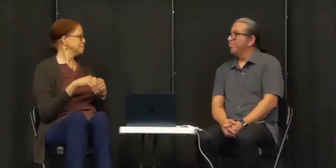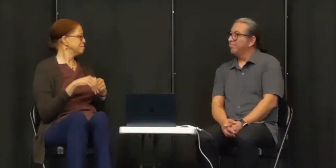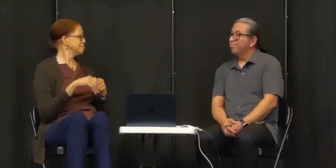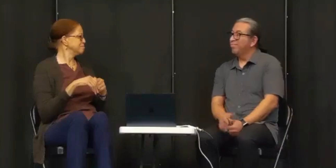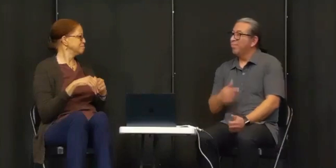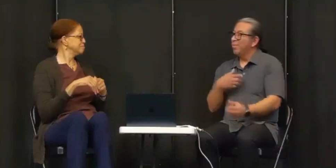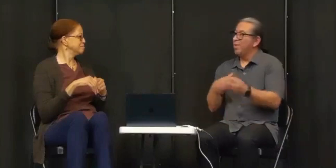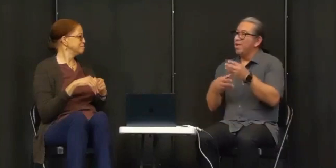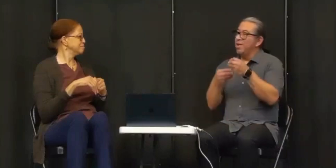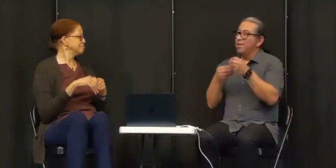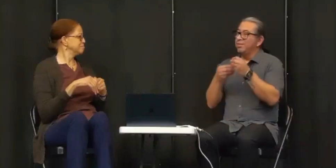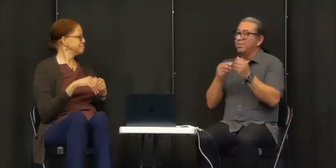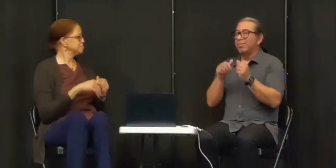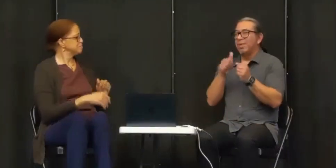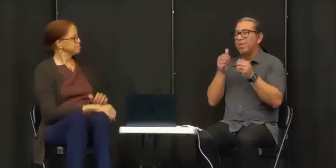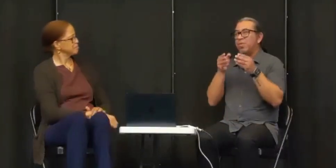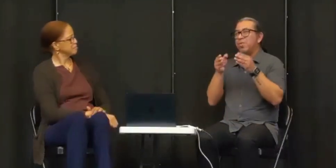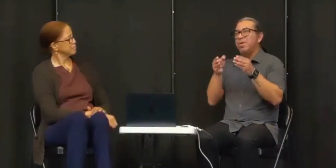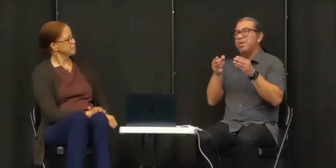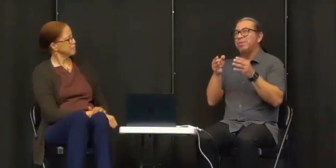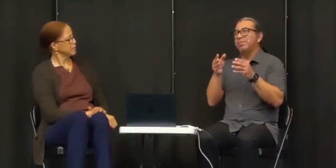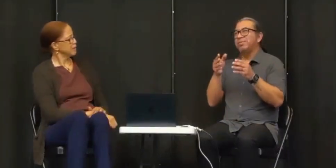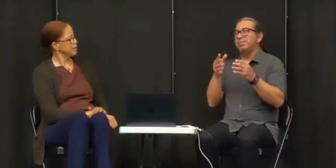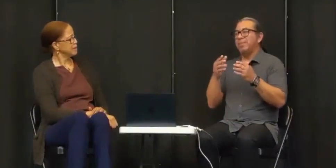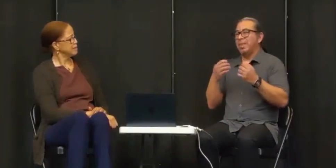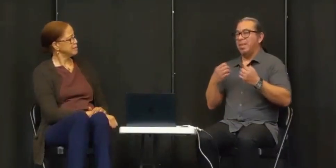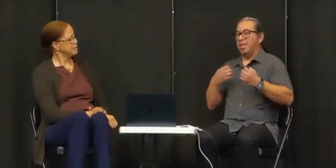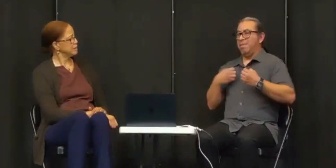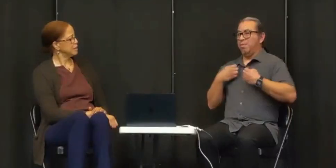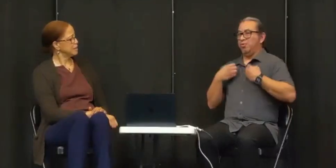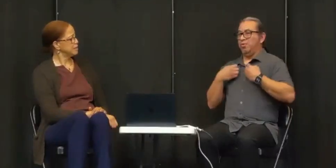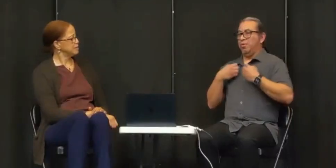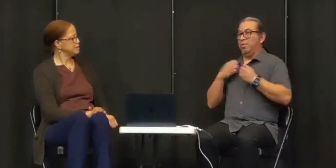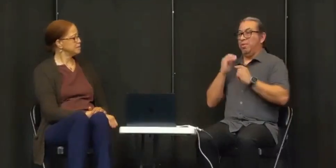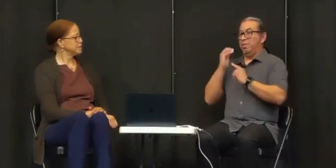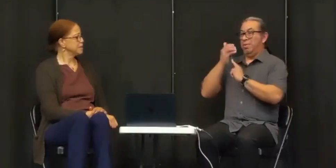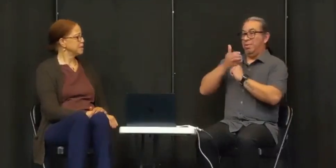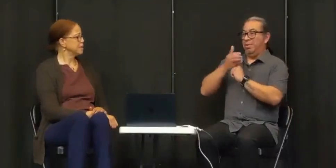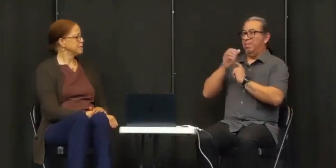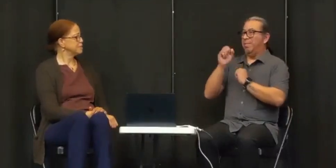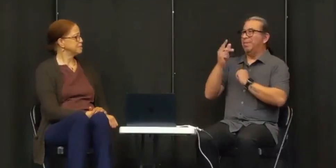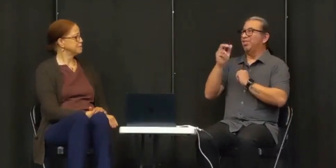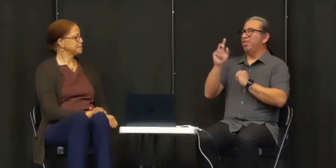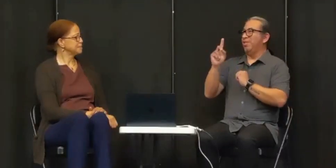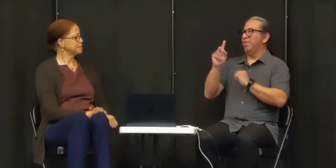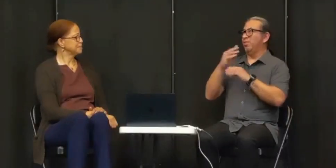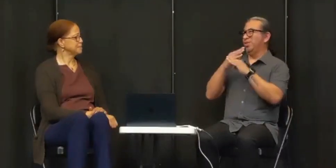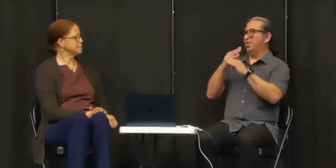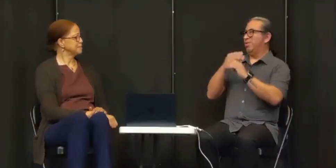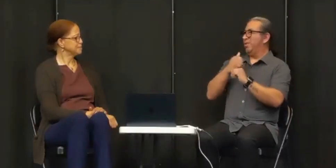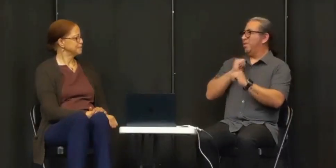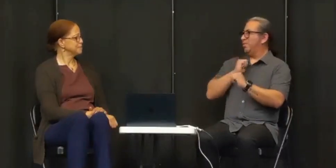And then that's just going to be the first step in the way to connect. Possibly another way I would add an emotional shell or that